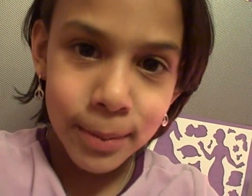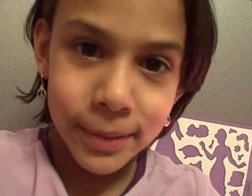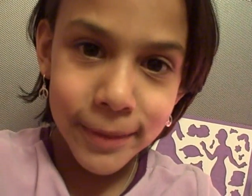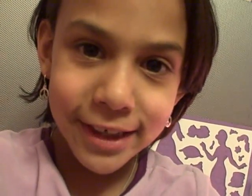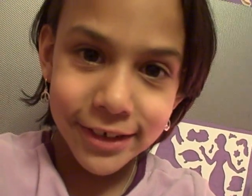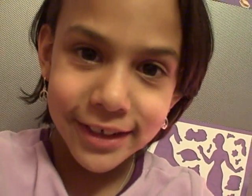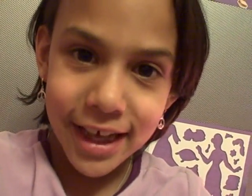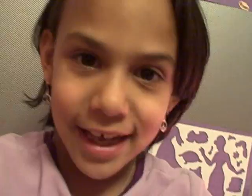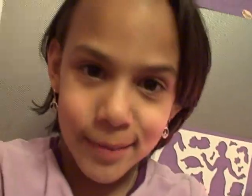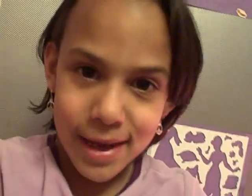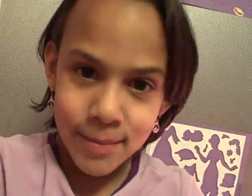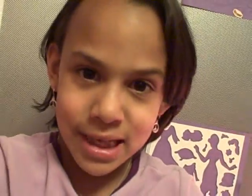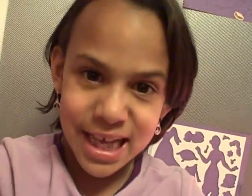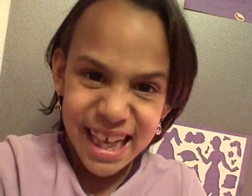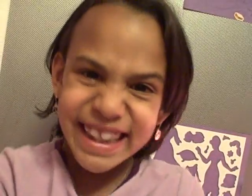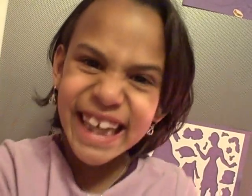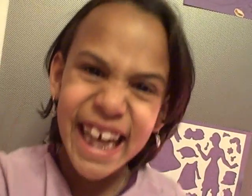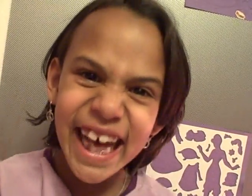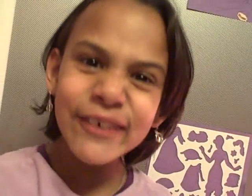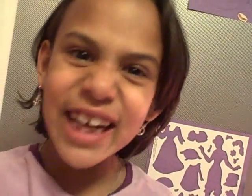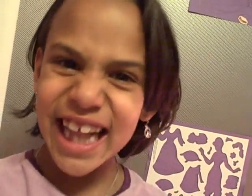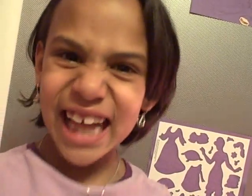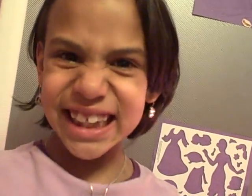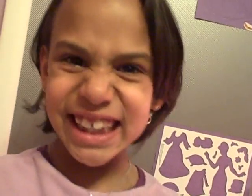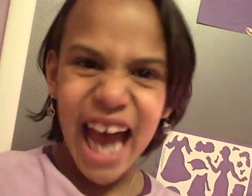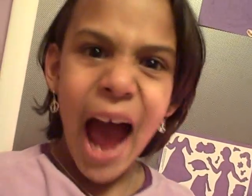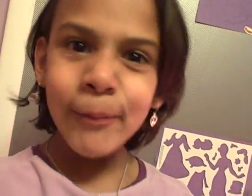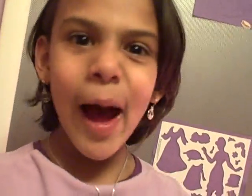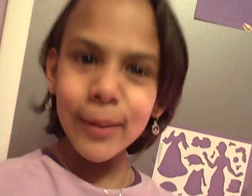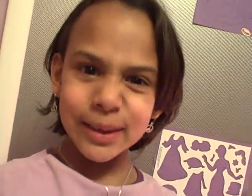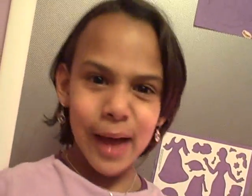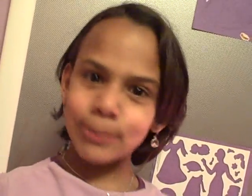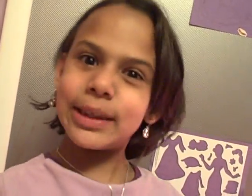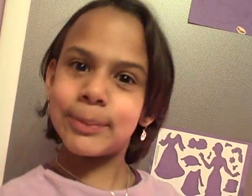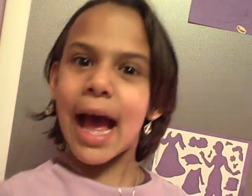Happy Mother's Day, Mommy. Yay, yay, yay, mommy, mommy,